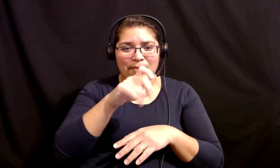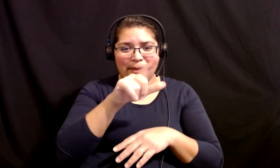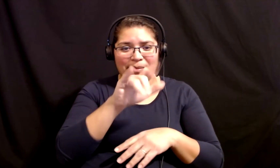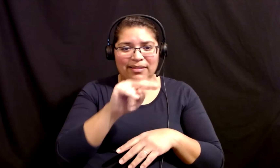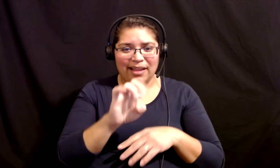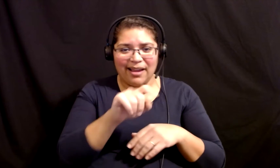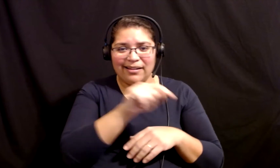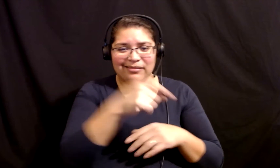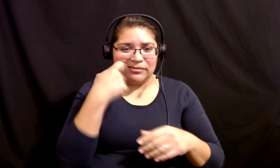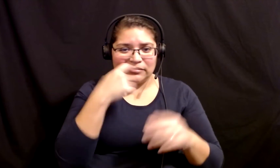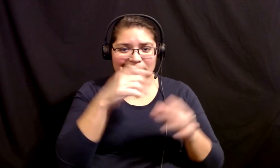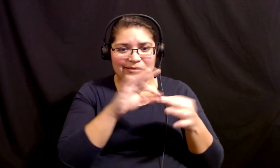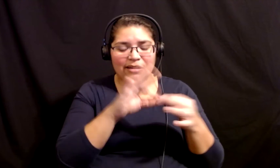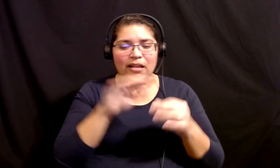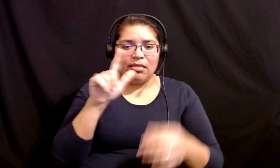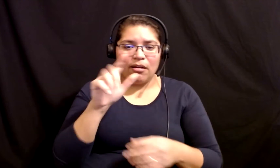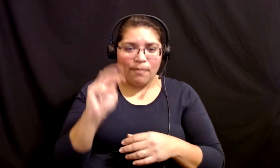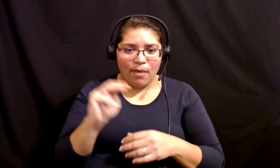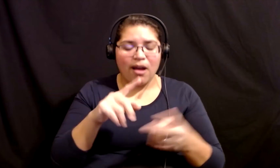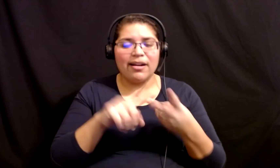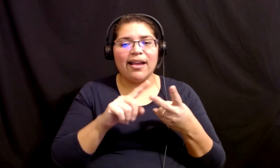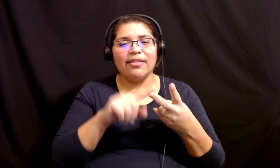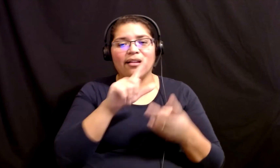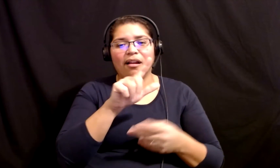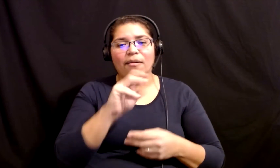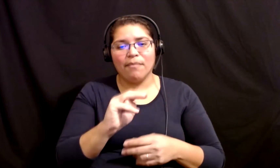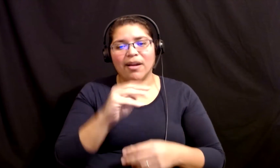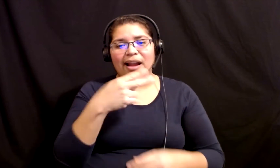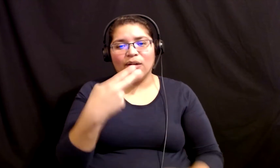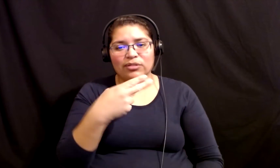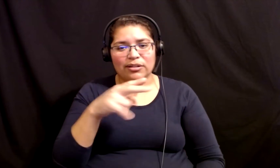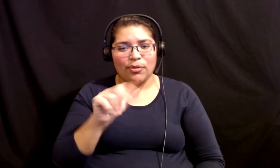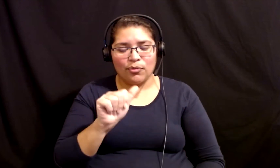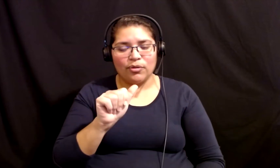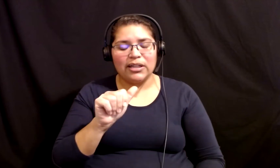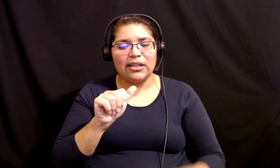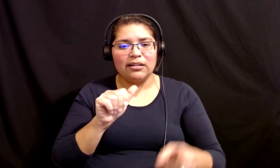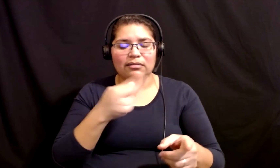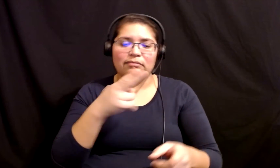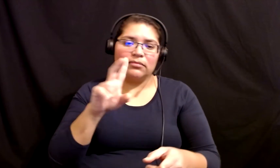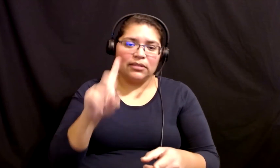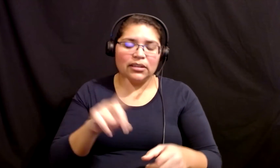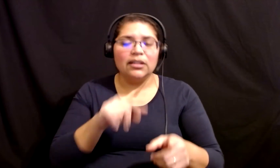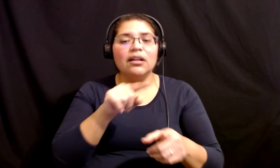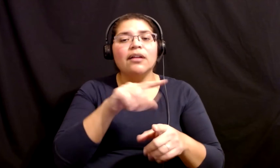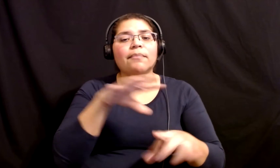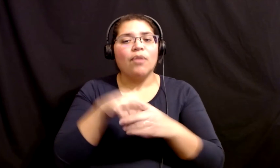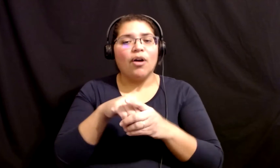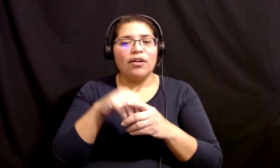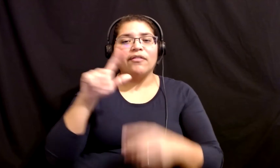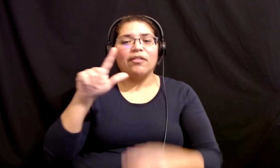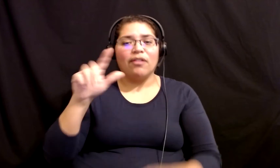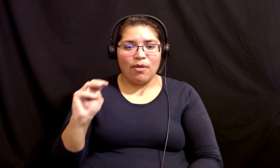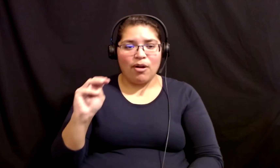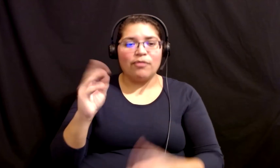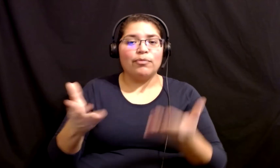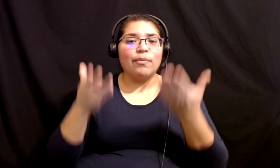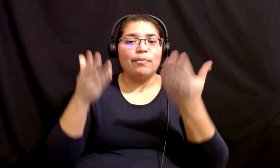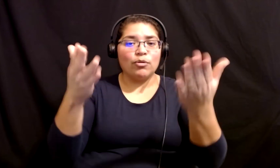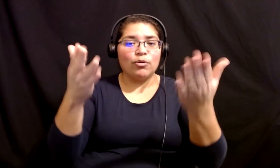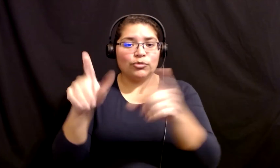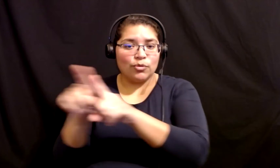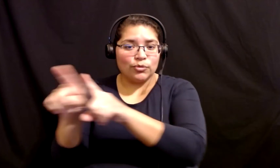that Longmont and the Longmont Housing Authority fed into it are part of Longmont's ARPA proposals as